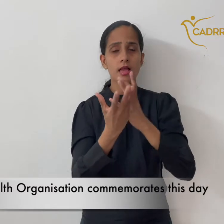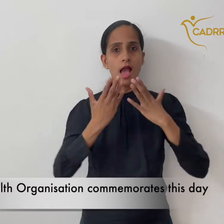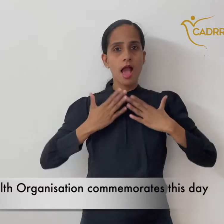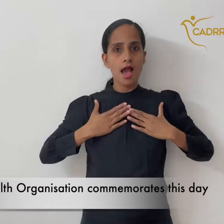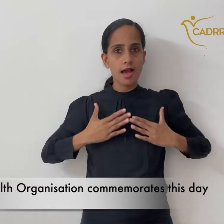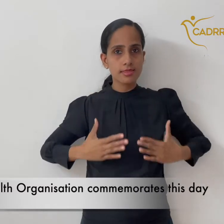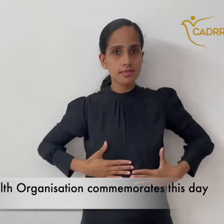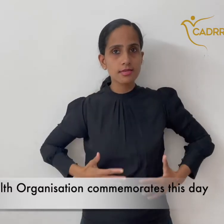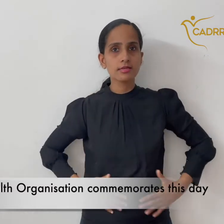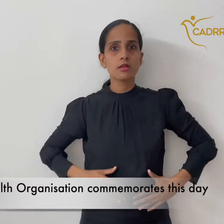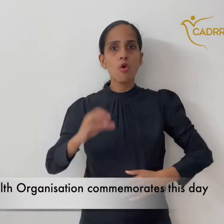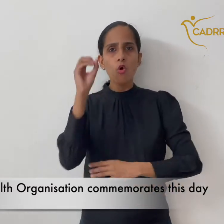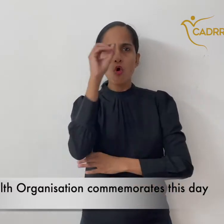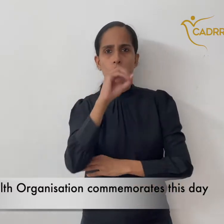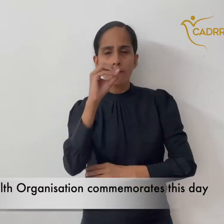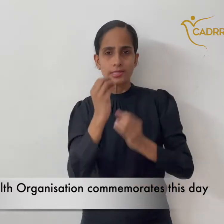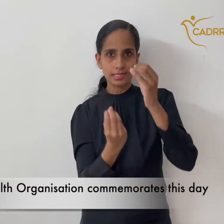Health Organization,